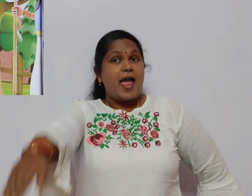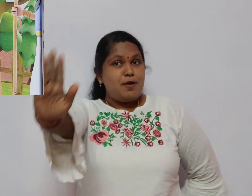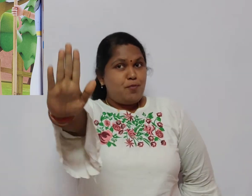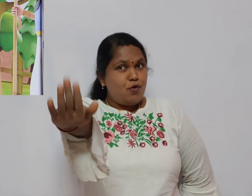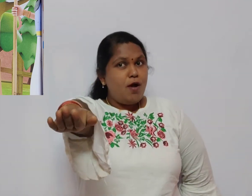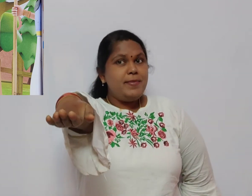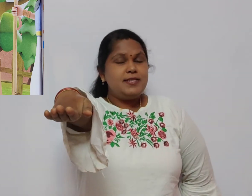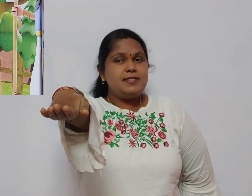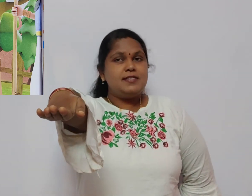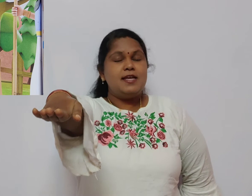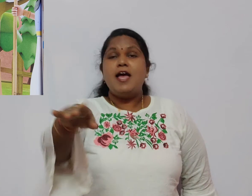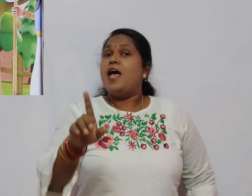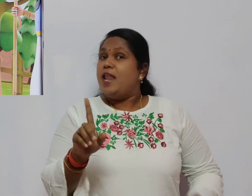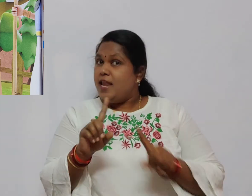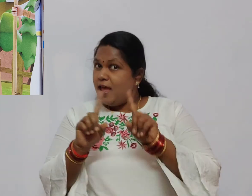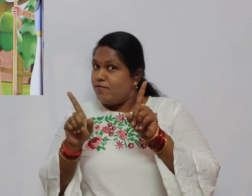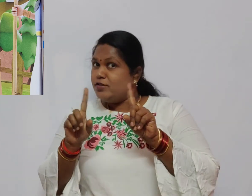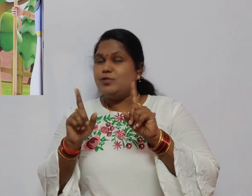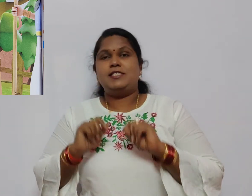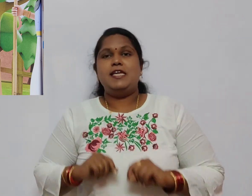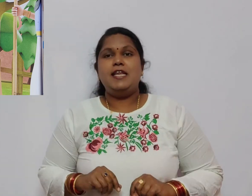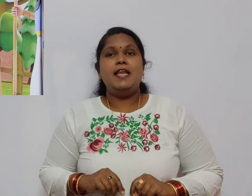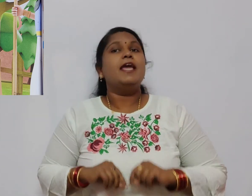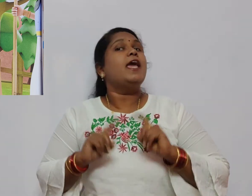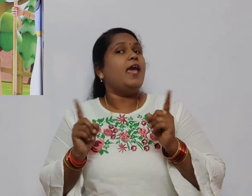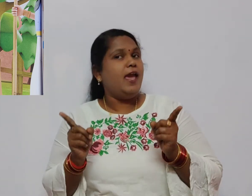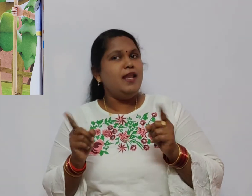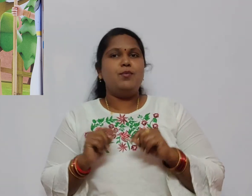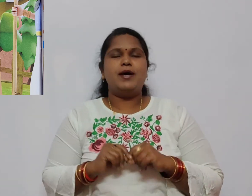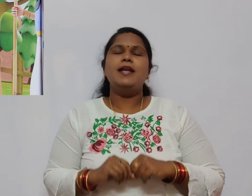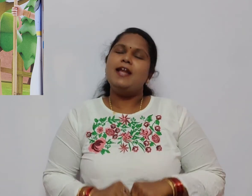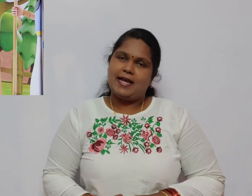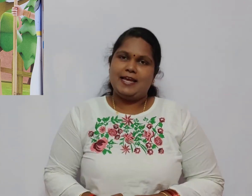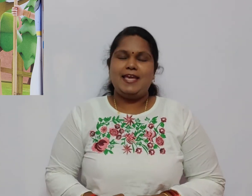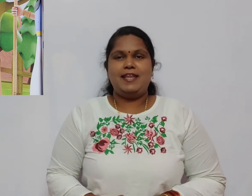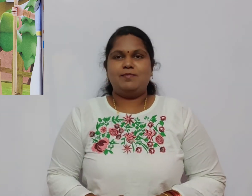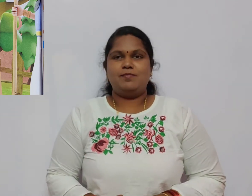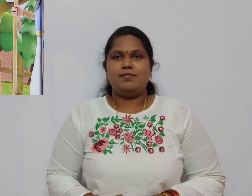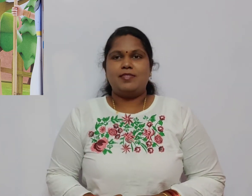and promised never to steal anyone again.